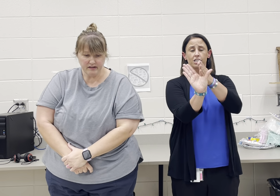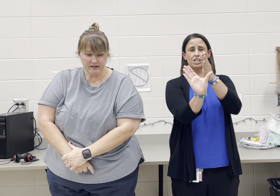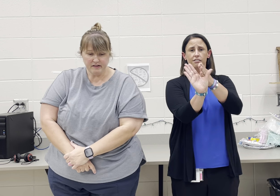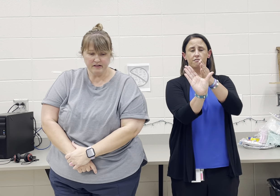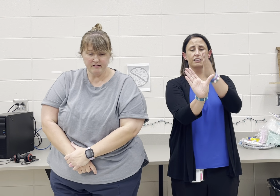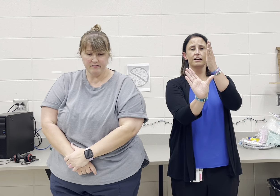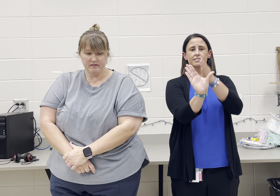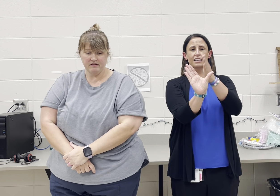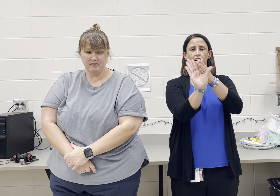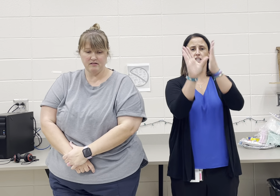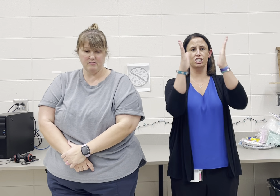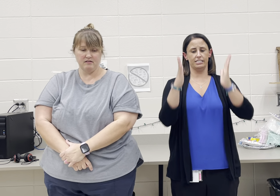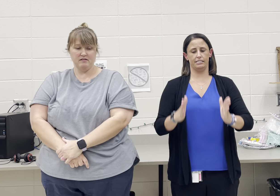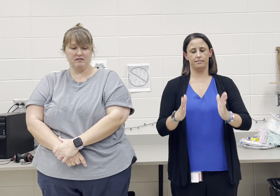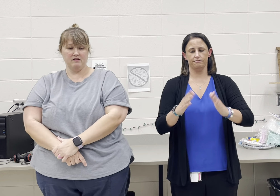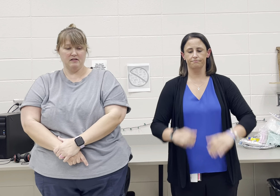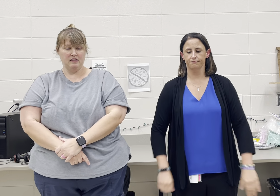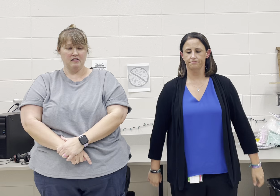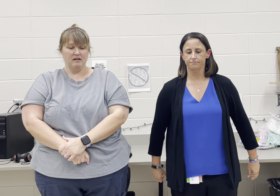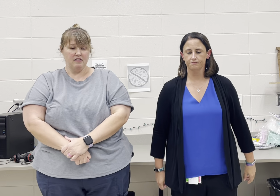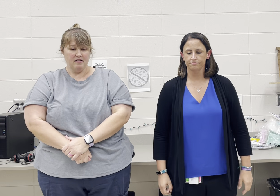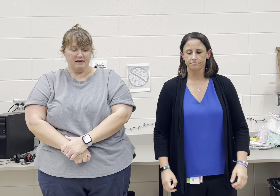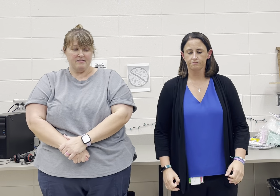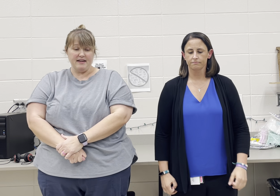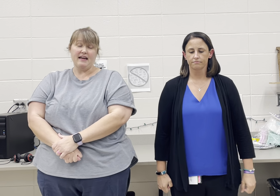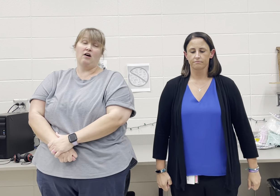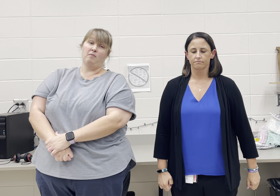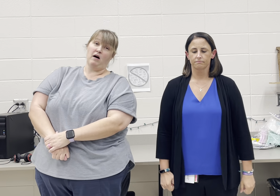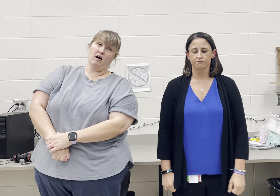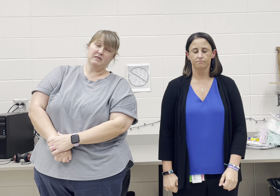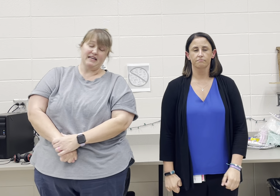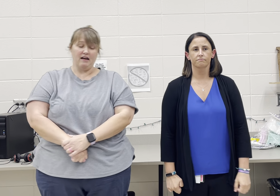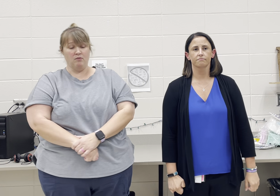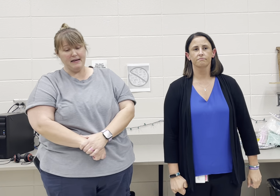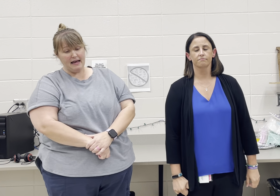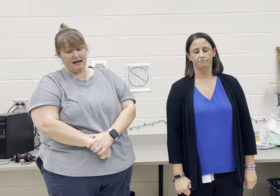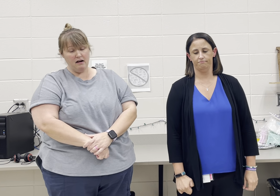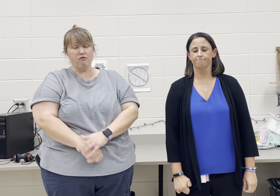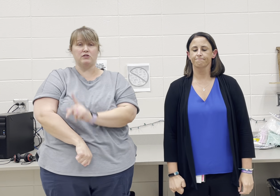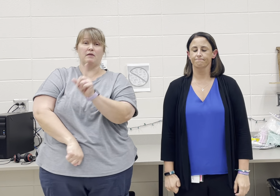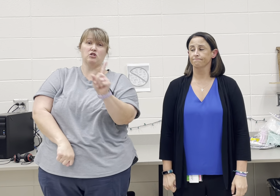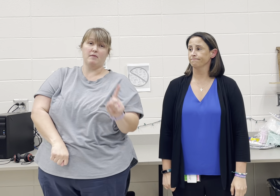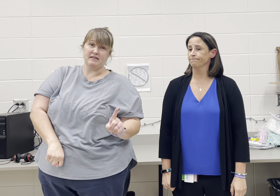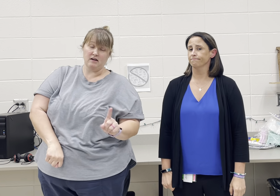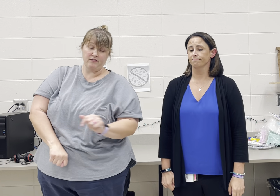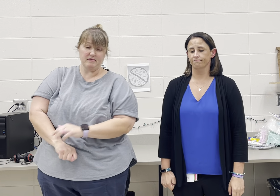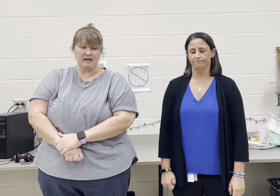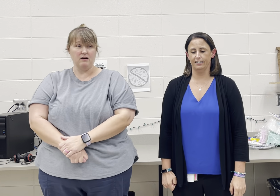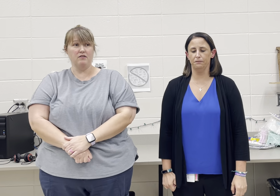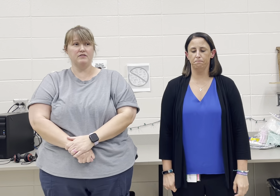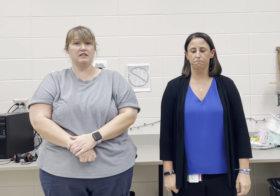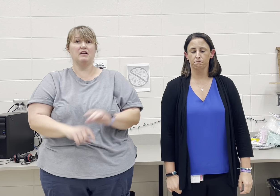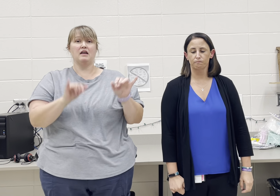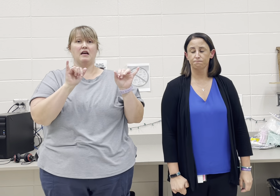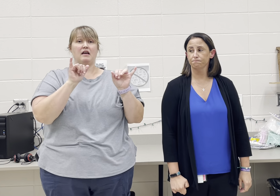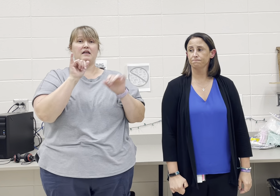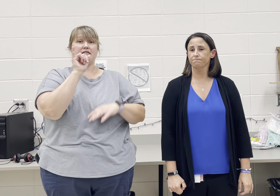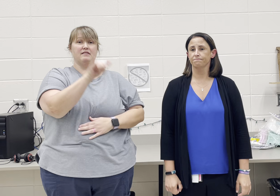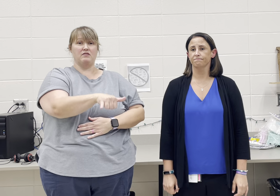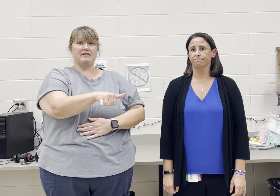Psychology. Psychologist. Stay-at-home mom, stay-at-home dad, full-time jobs in and of themselves. Yep. So